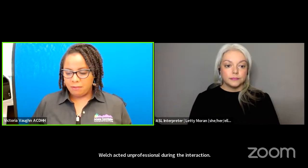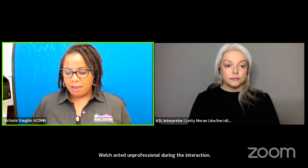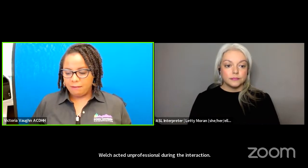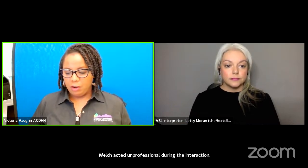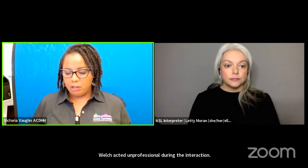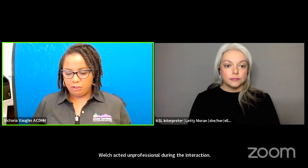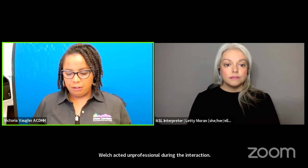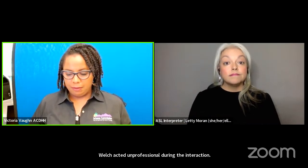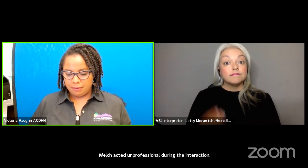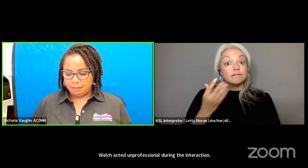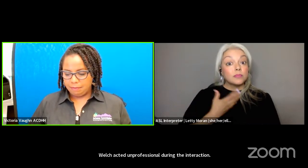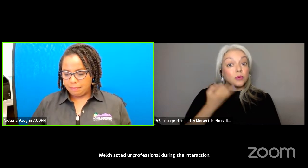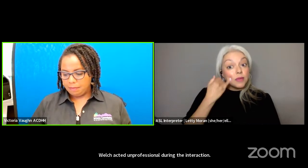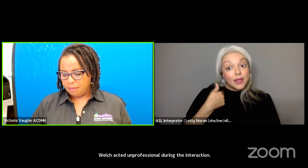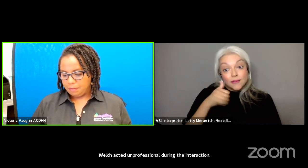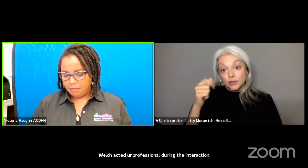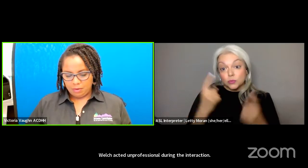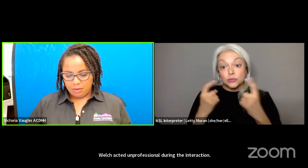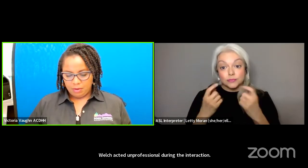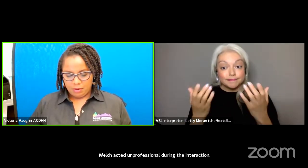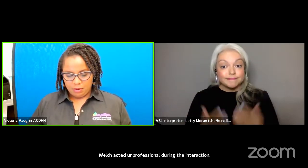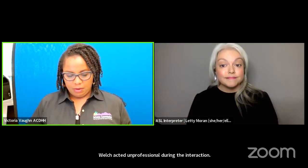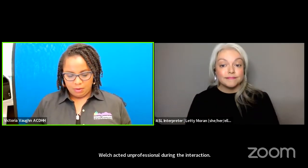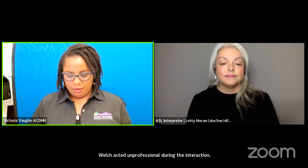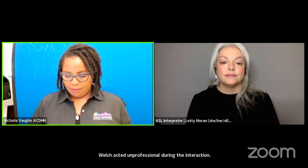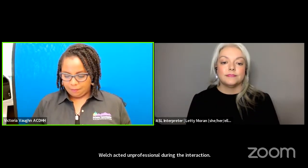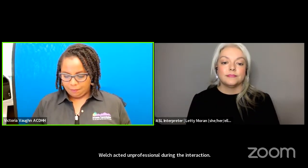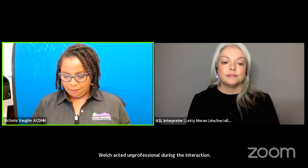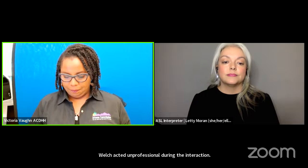Please let me know if you have any questions.